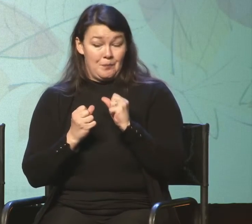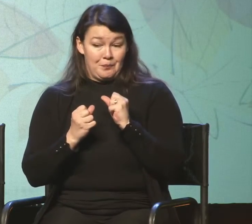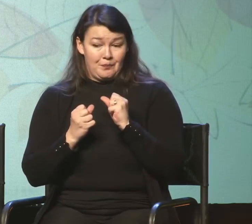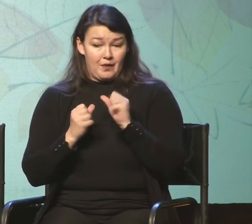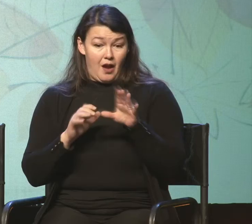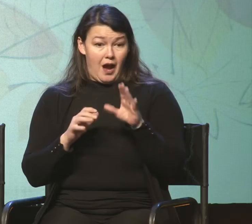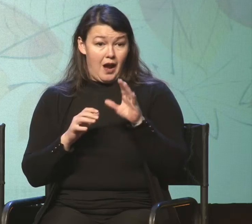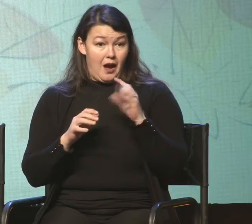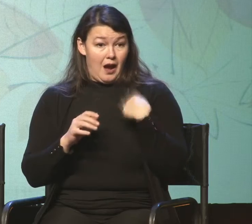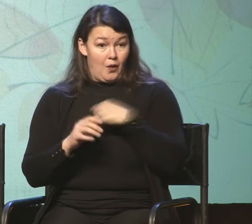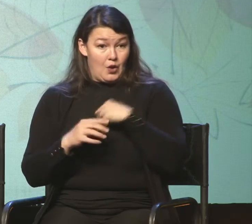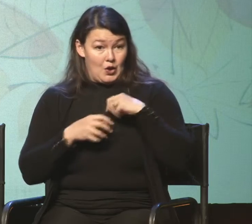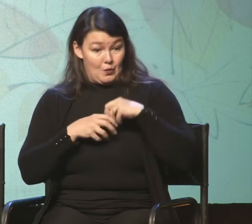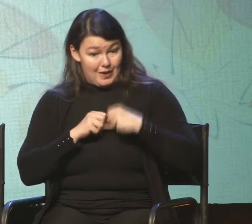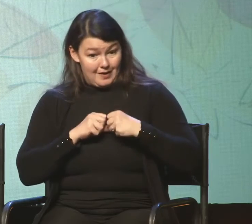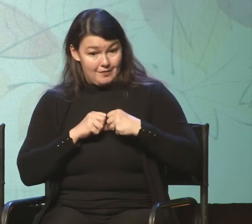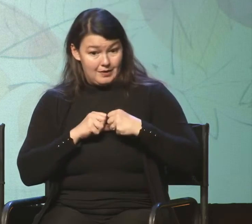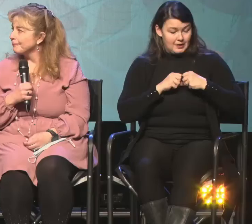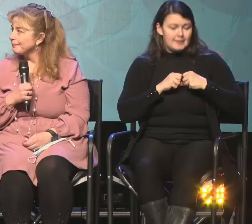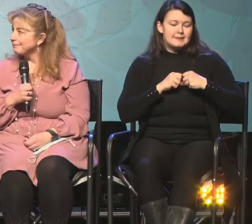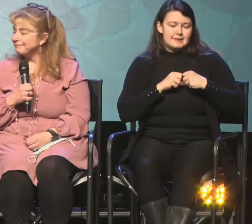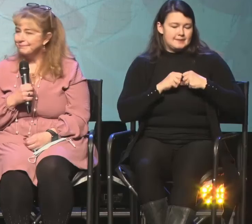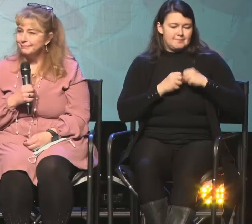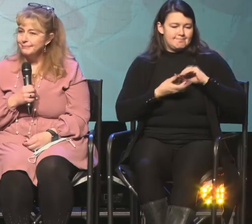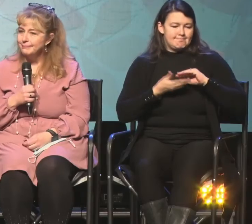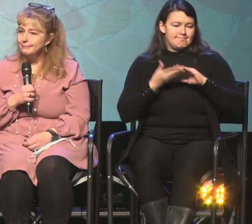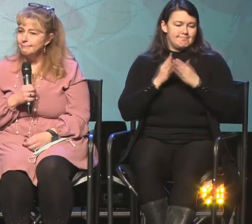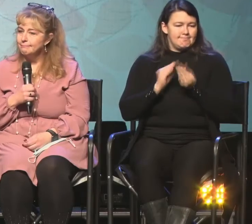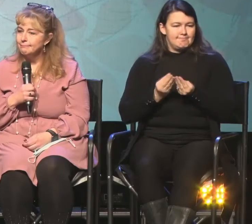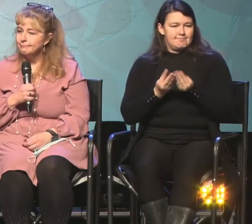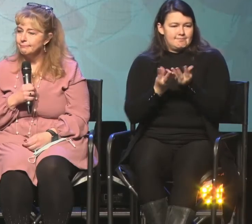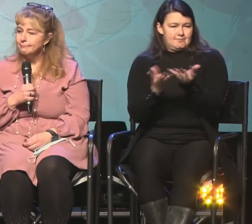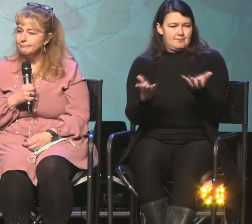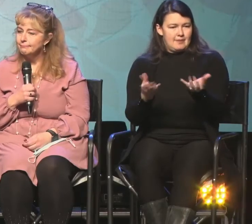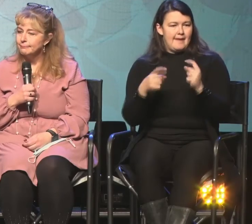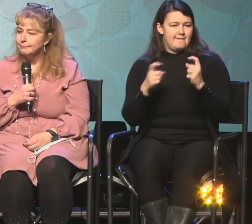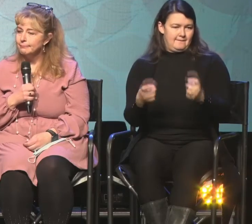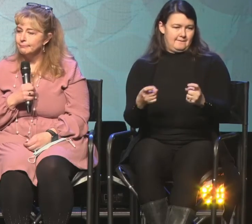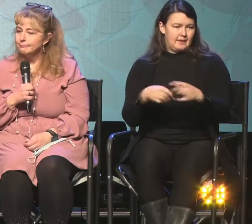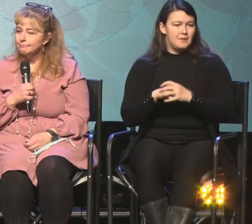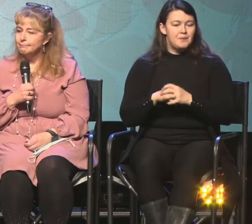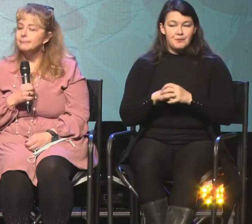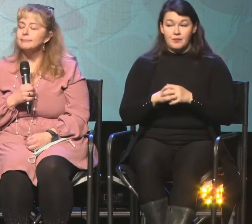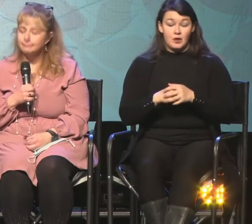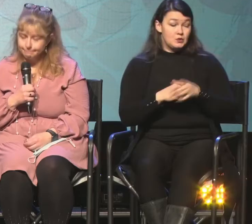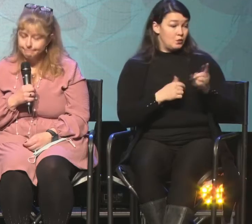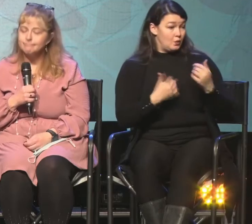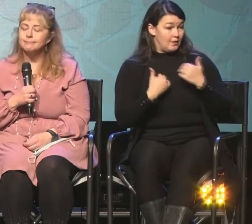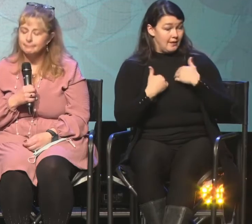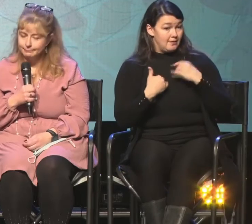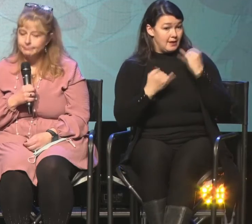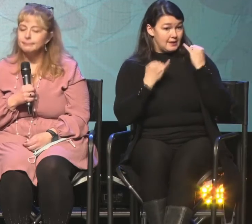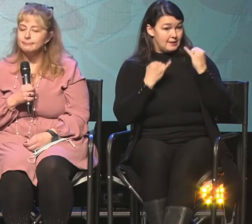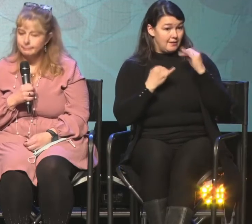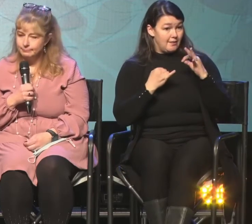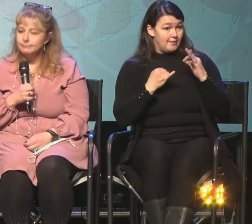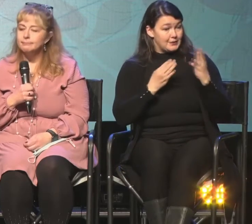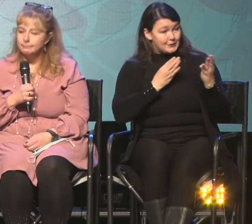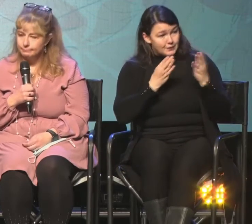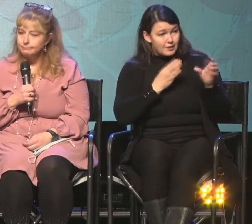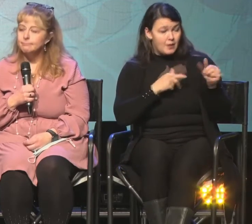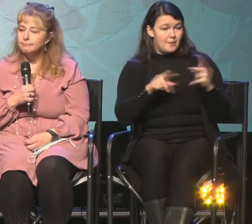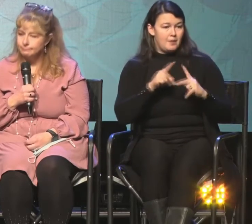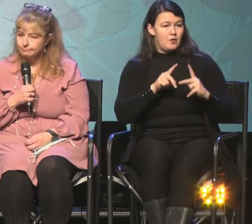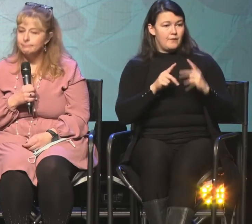grief and be able to bless others. And so you have like this idea of serving others, this idea of